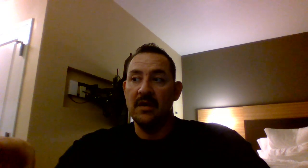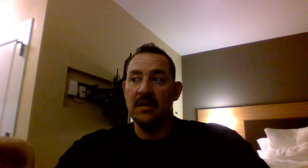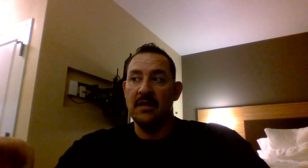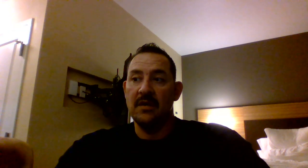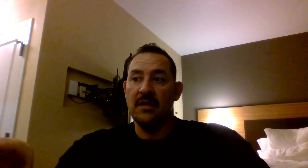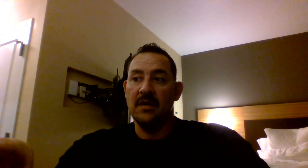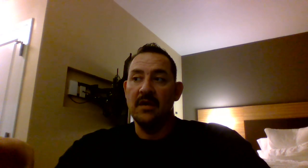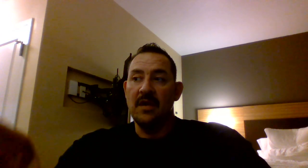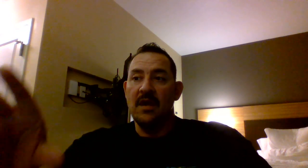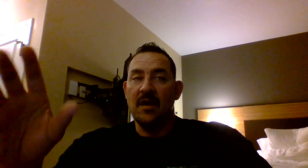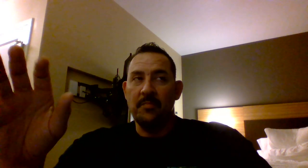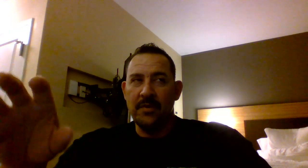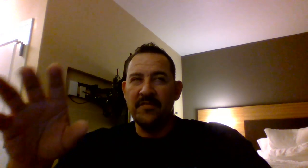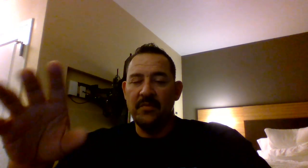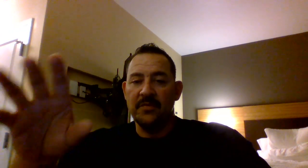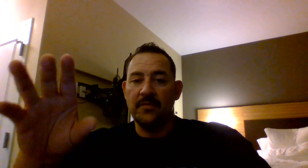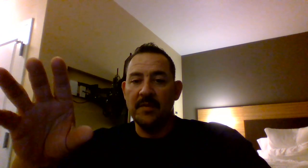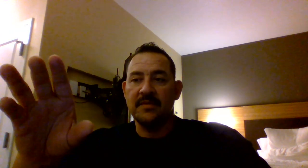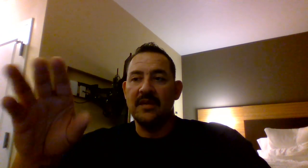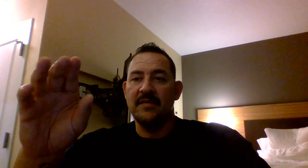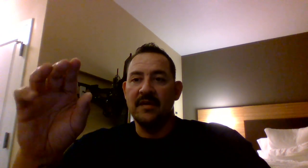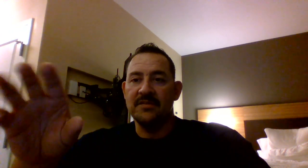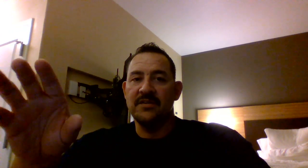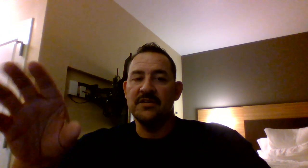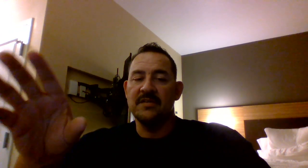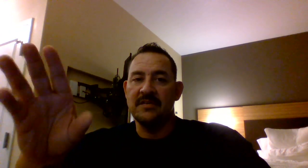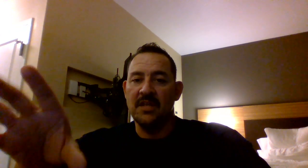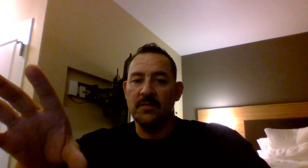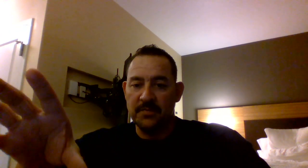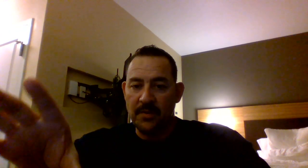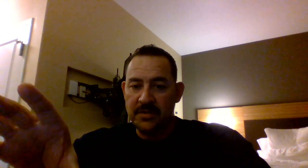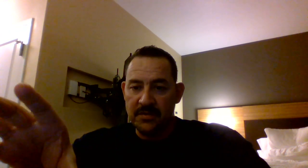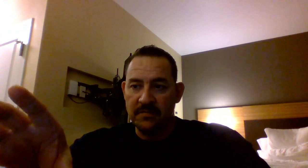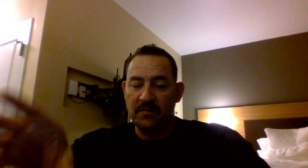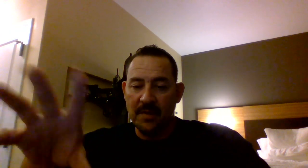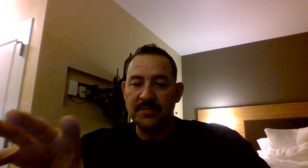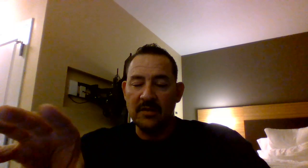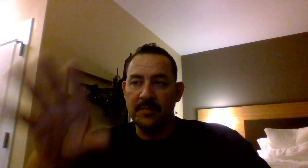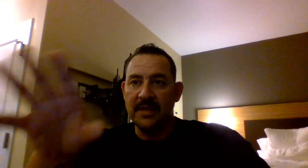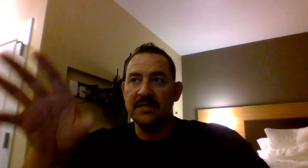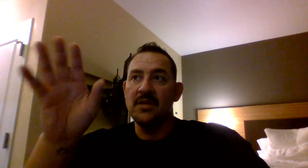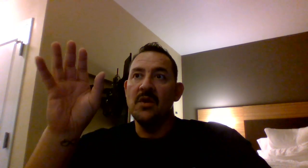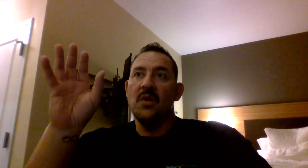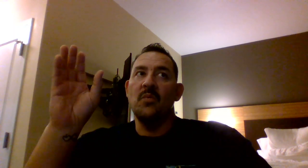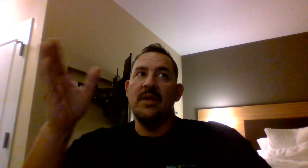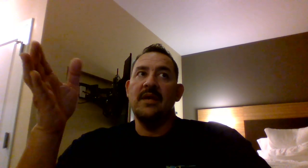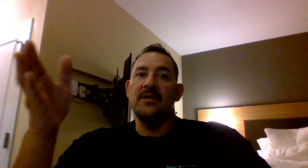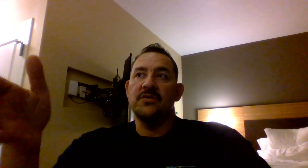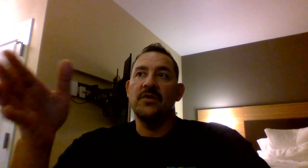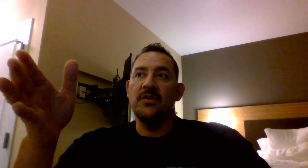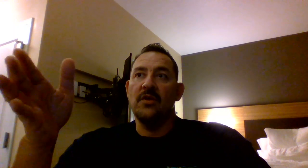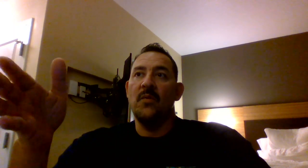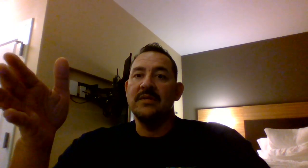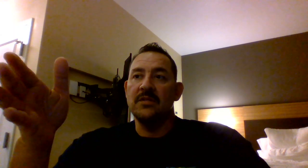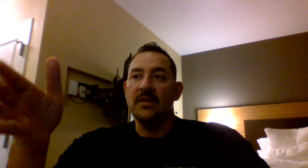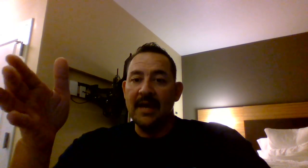are pretty familiar with the Krebs cycle and the oxygenation of the cellular respirations of the Krebs cycle, because we in turn always look at